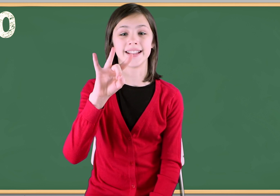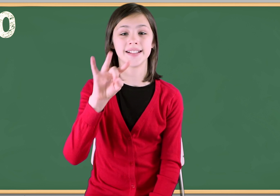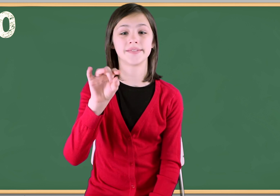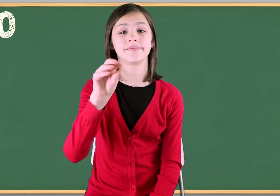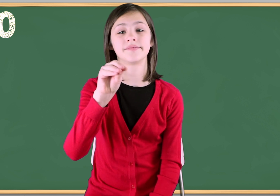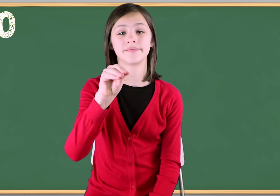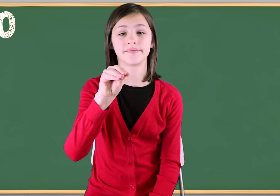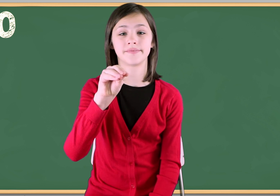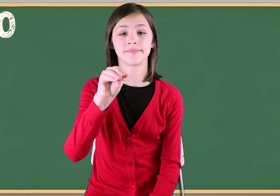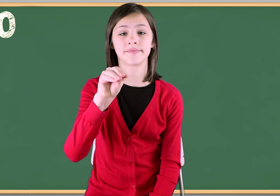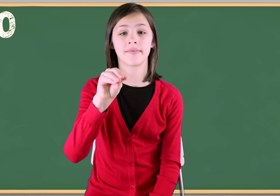80,